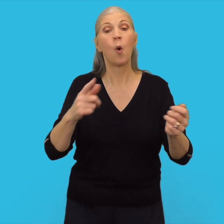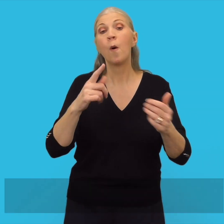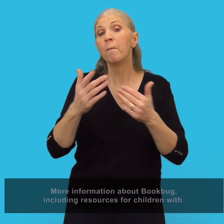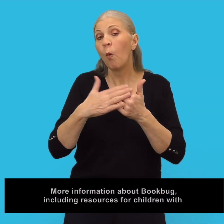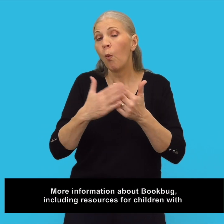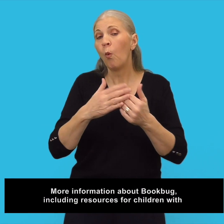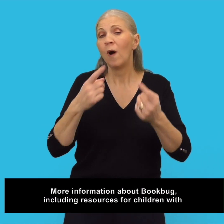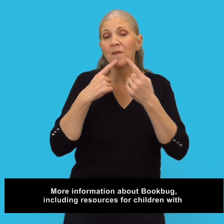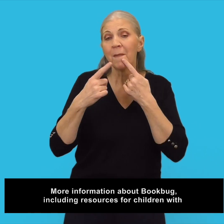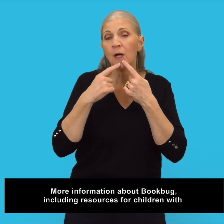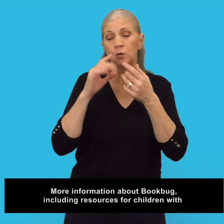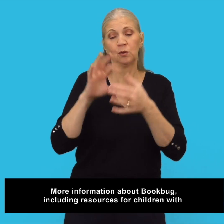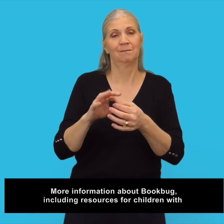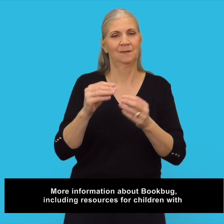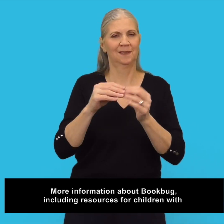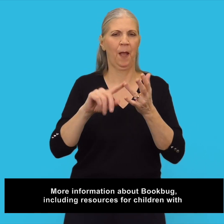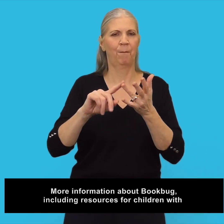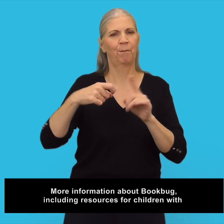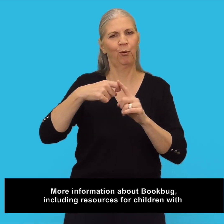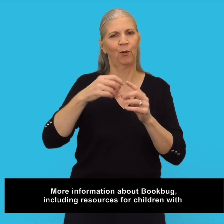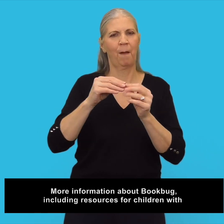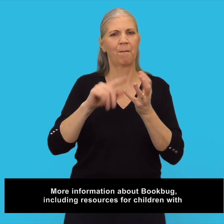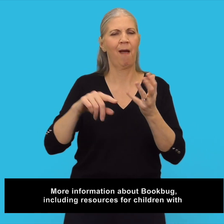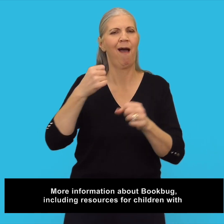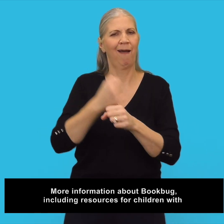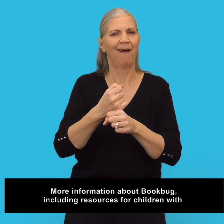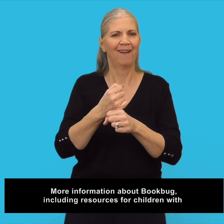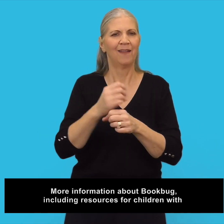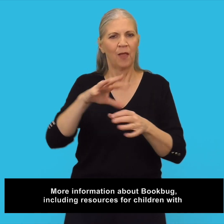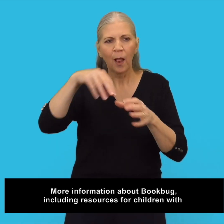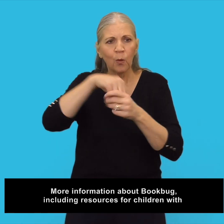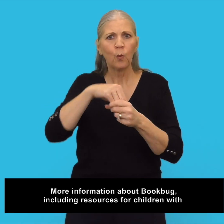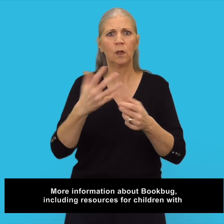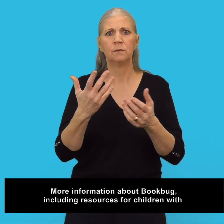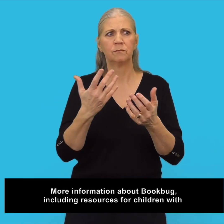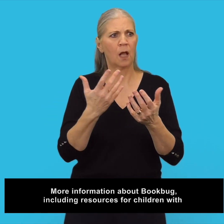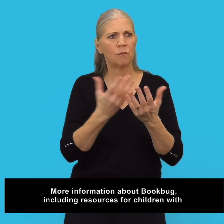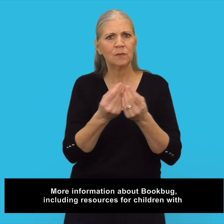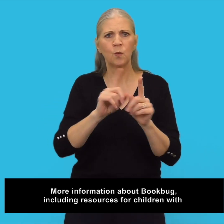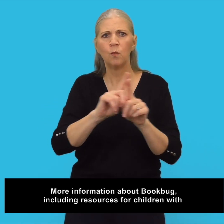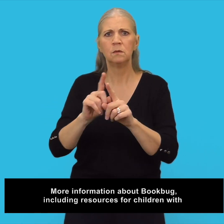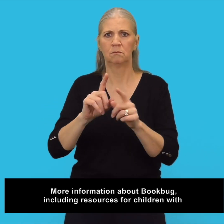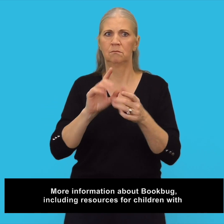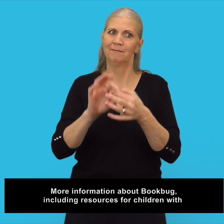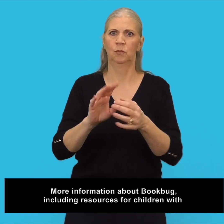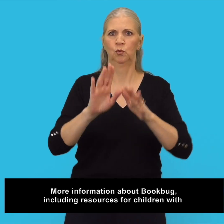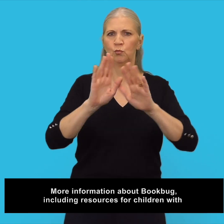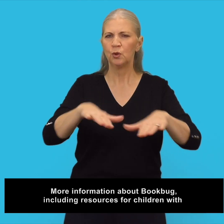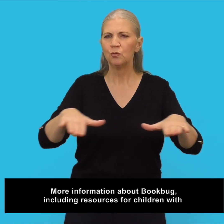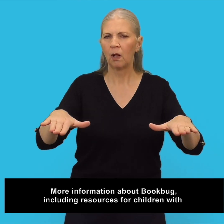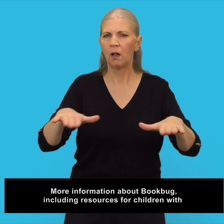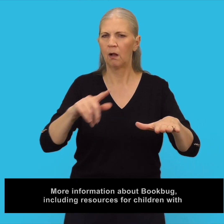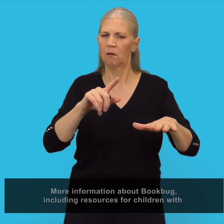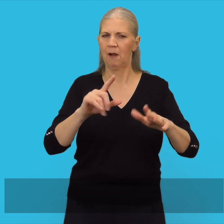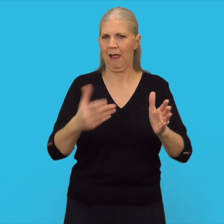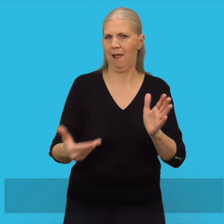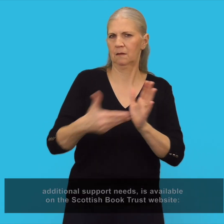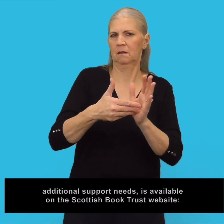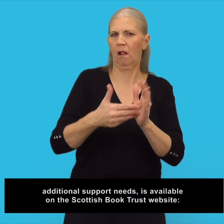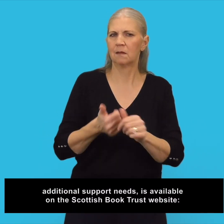More information about BookBug, including resources for children with additional support needs, is available on the Scottish